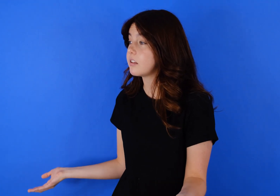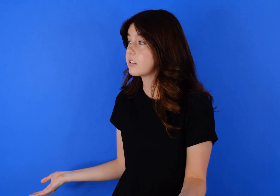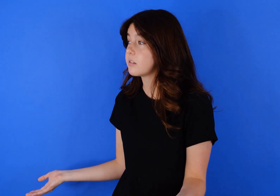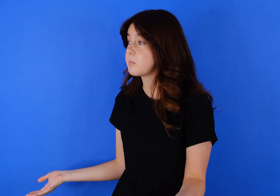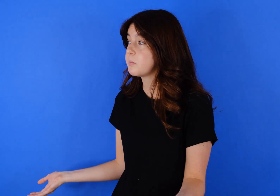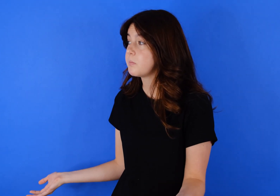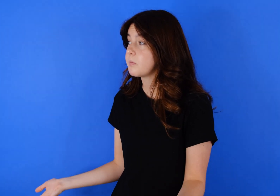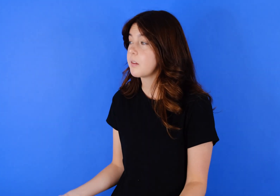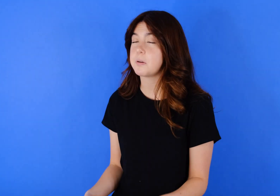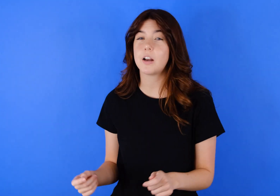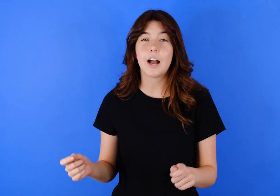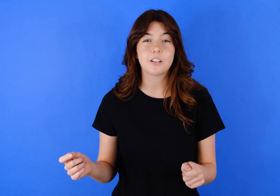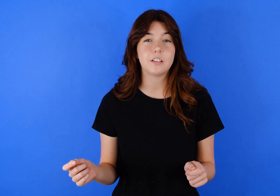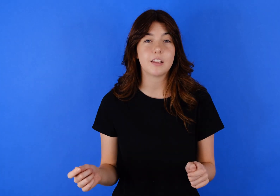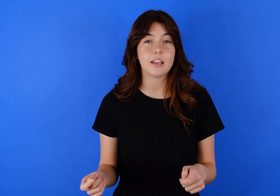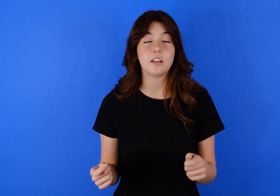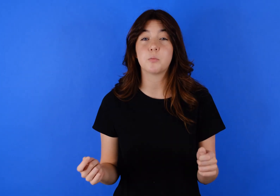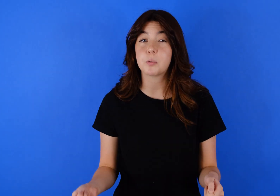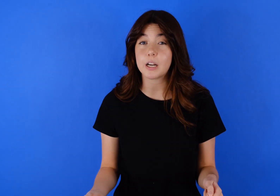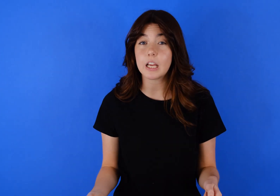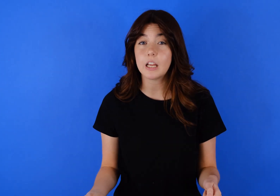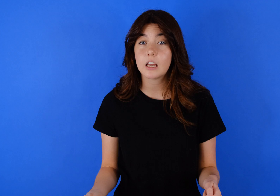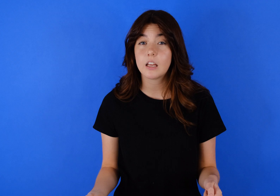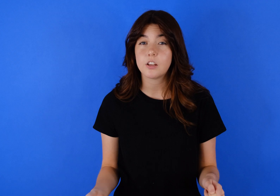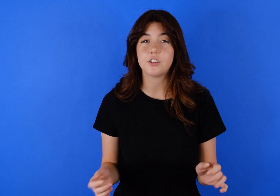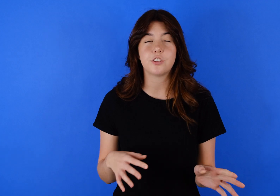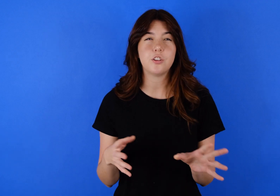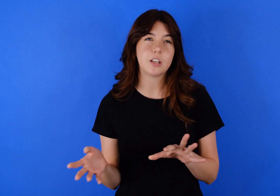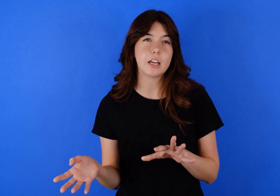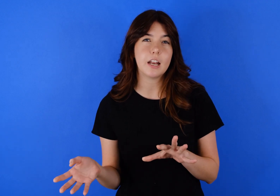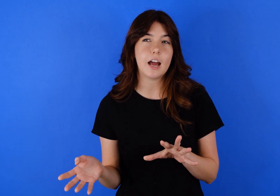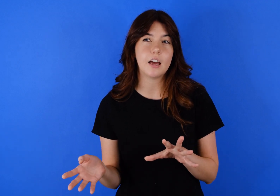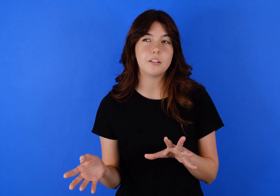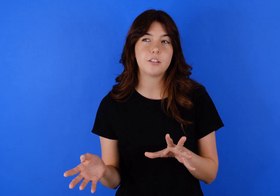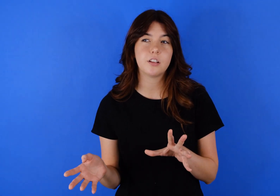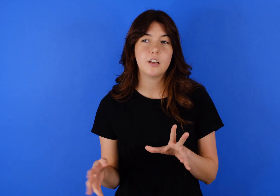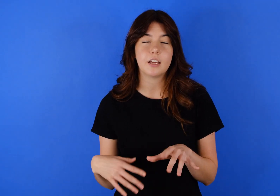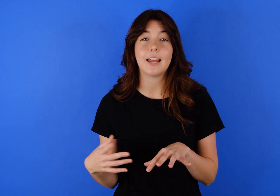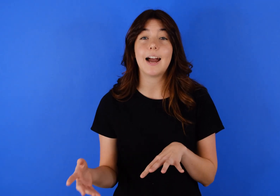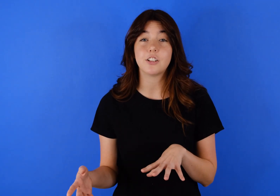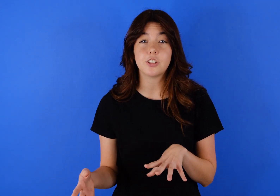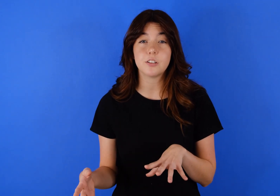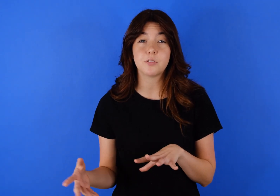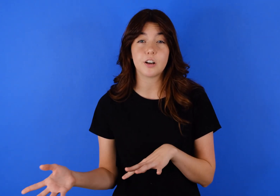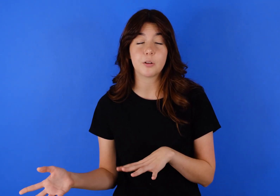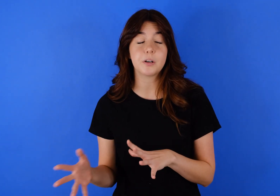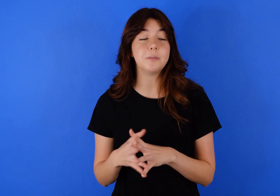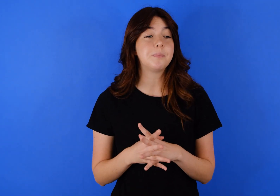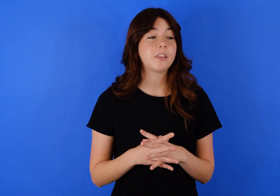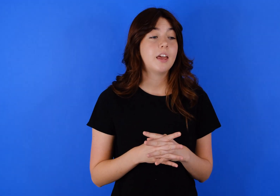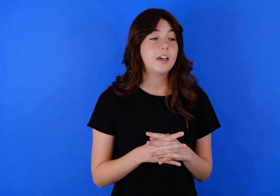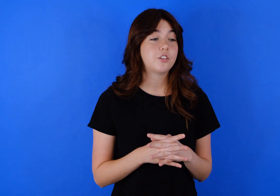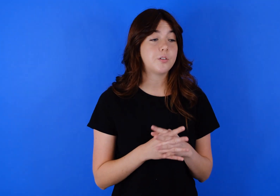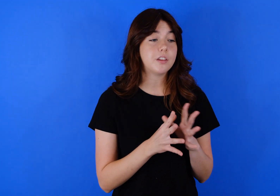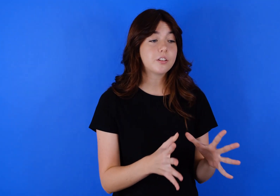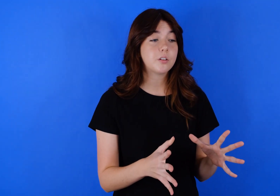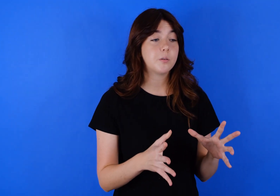nice. But you're not actually saying that it's pretty. You're just using it as like an adjective for another word. So this